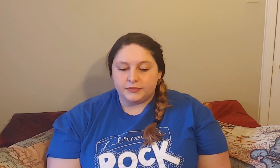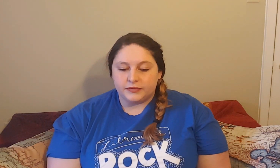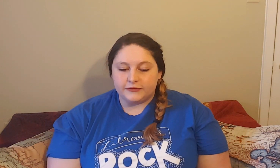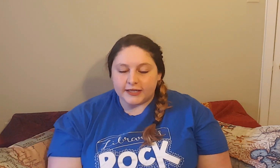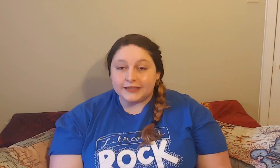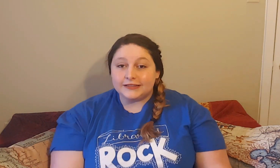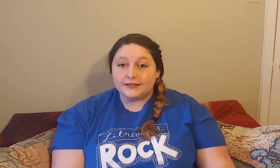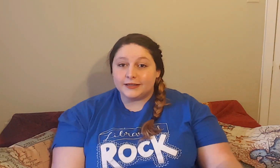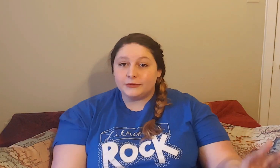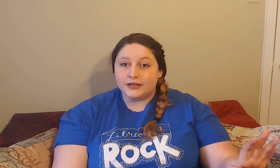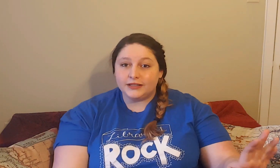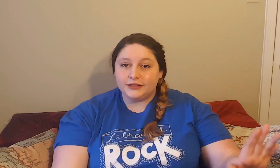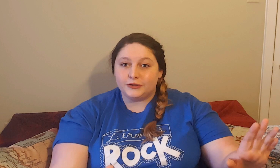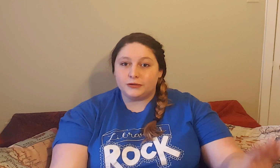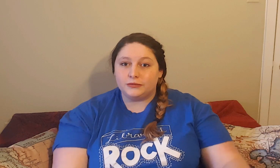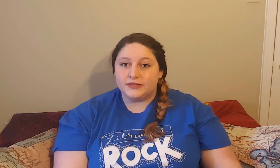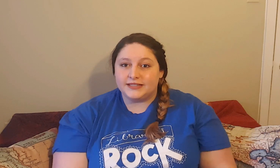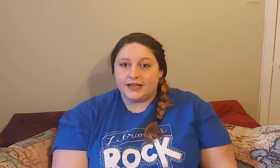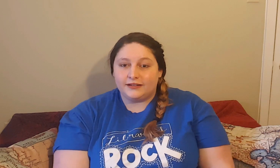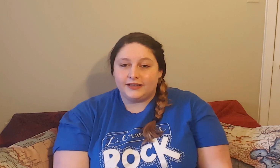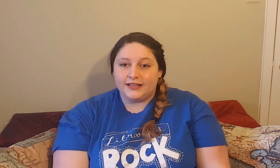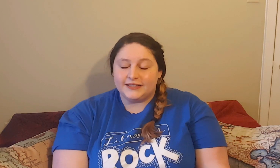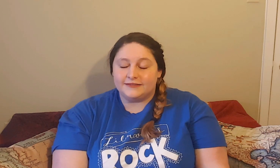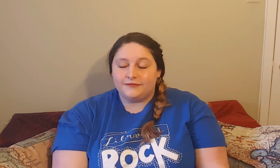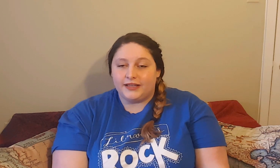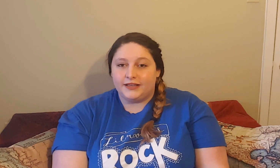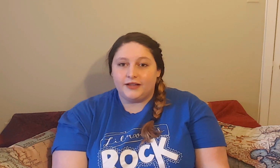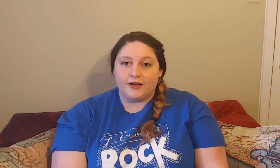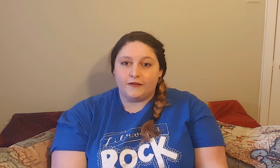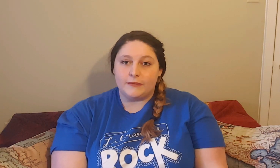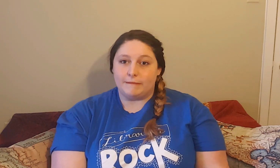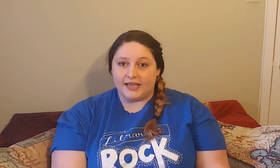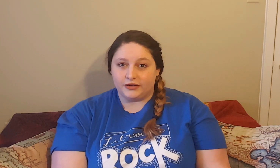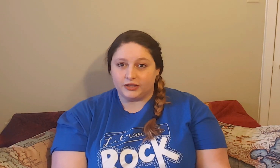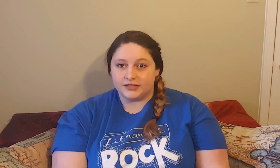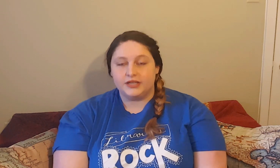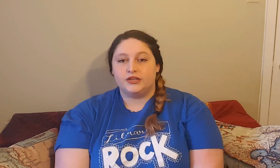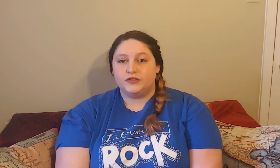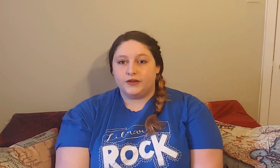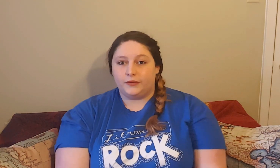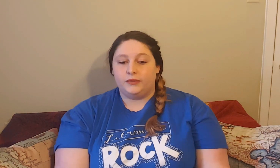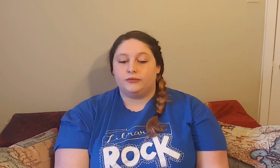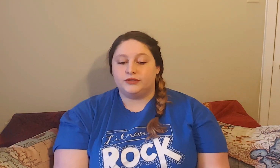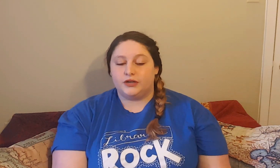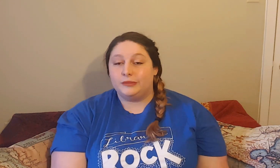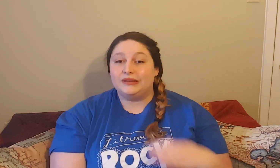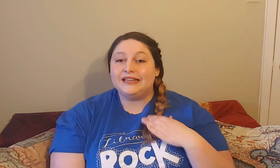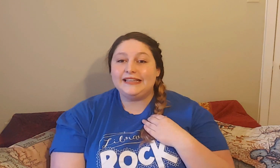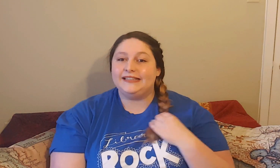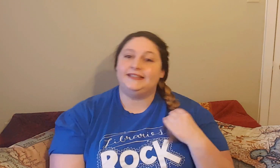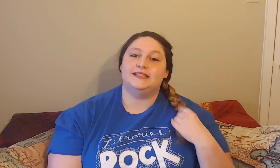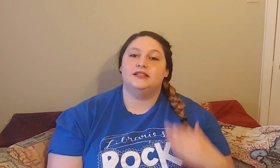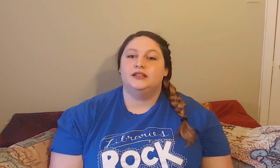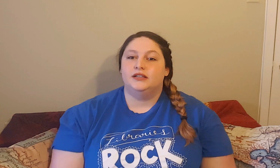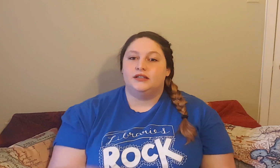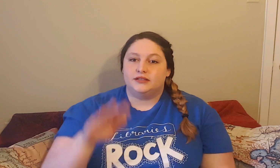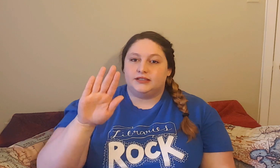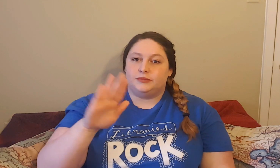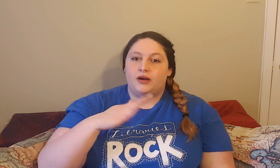If you hang out at the library, you know Miss Natalie is a fan of manners. So we're going to start with please. So it's a